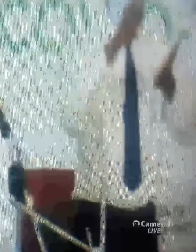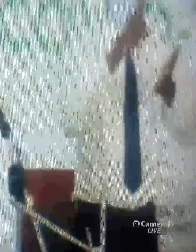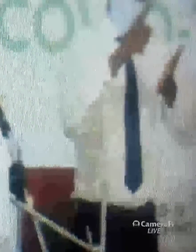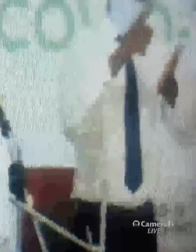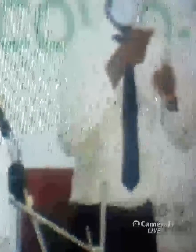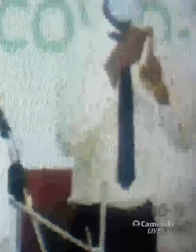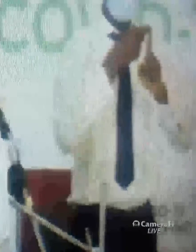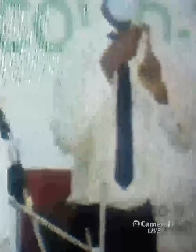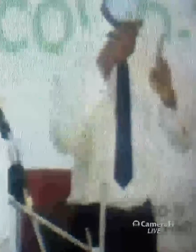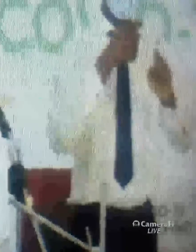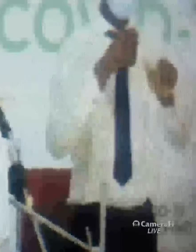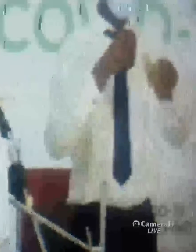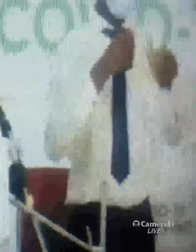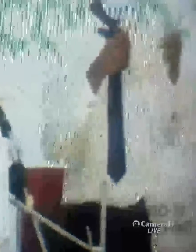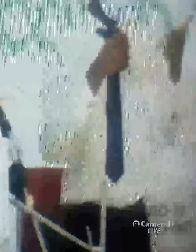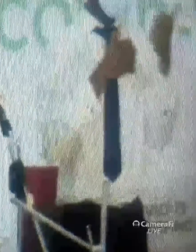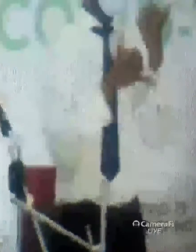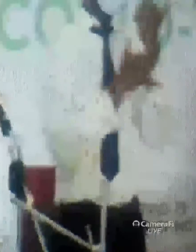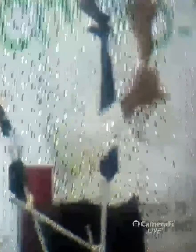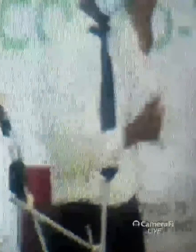regulatory